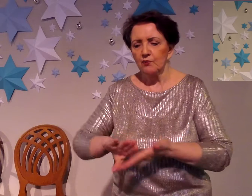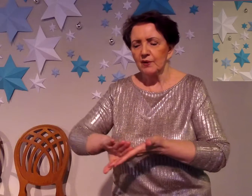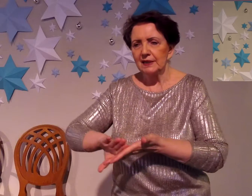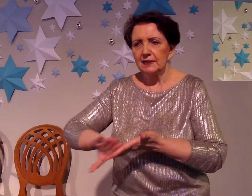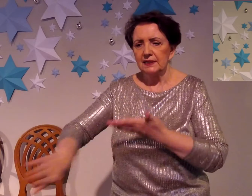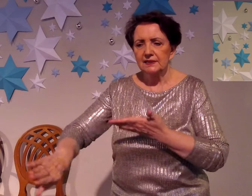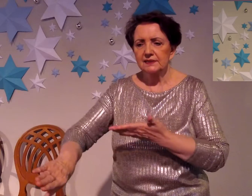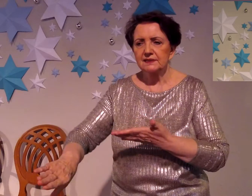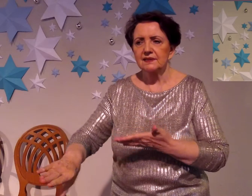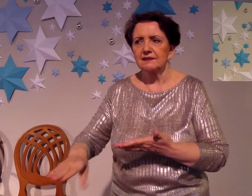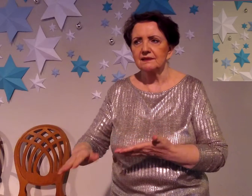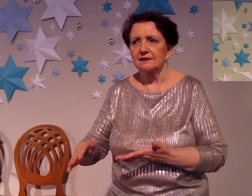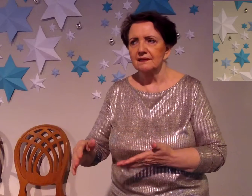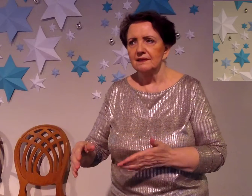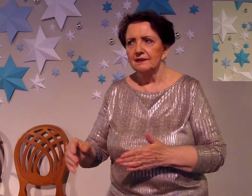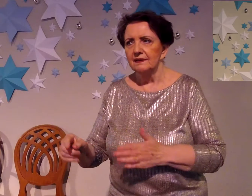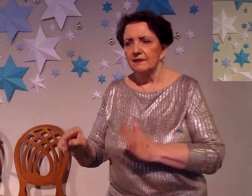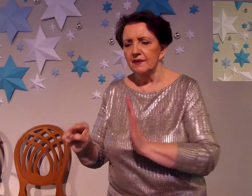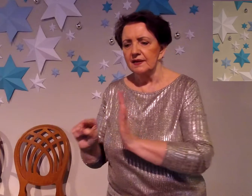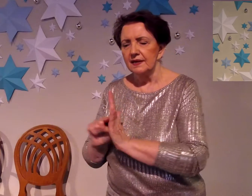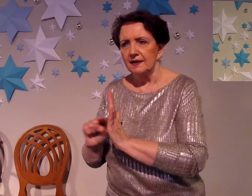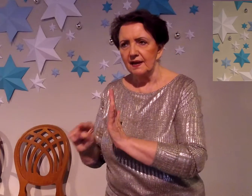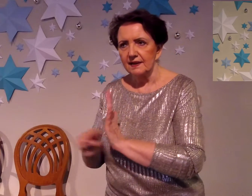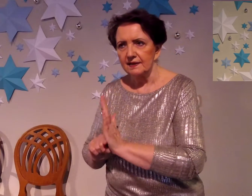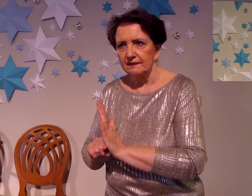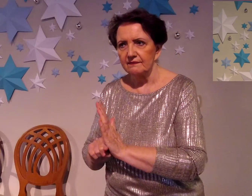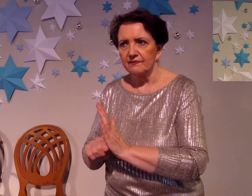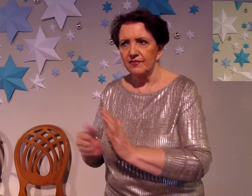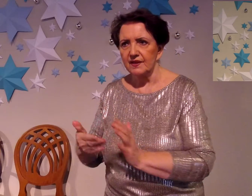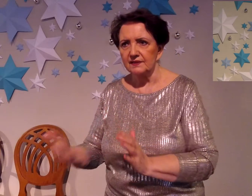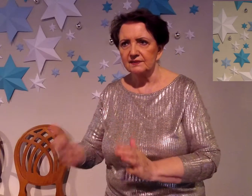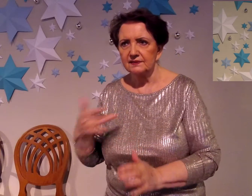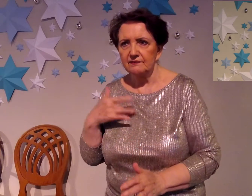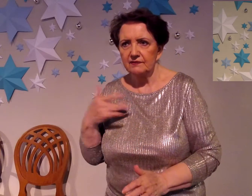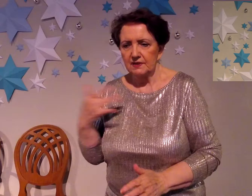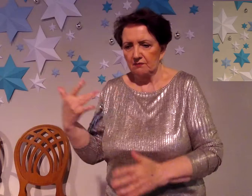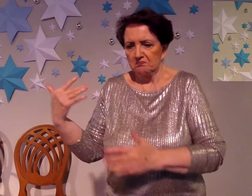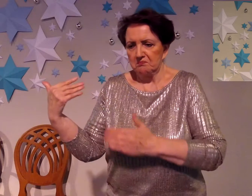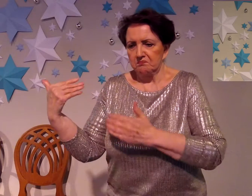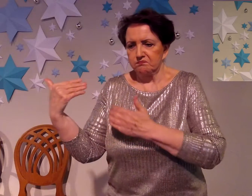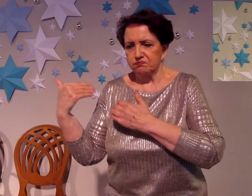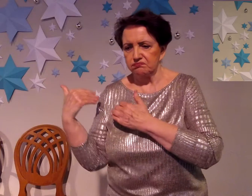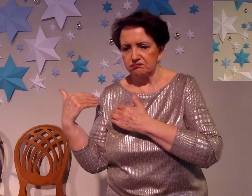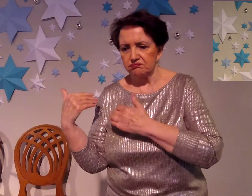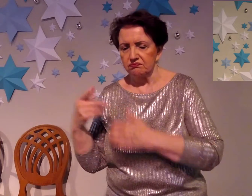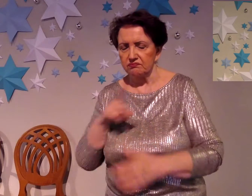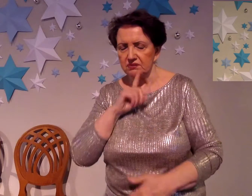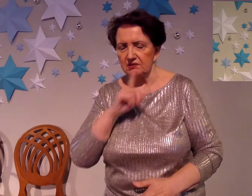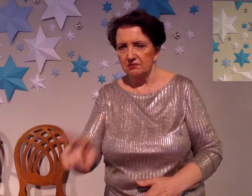the very things that feel so real.